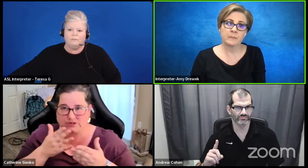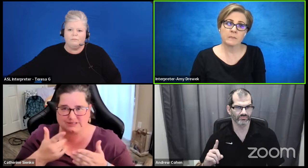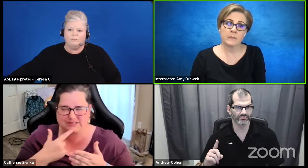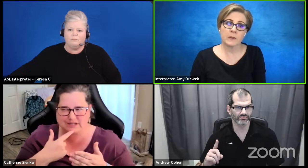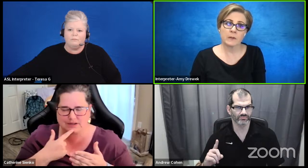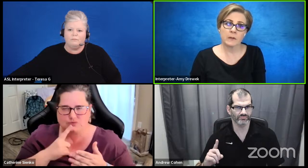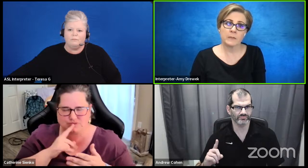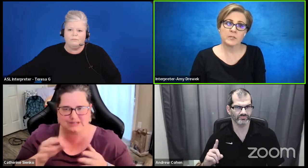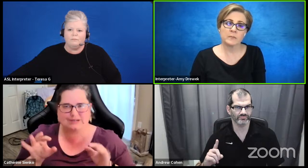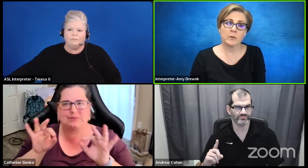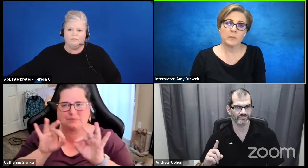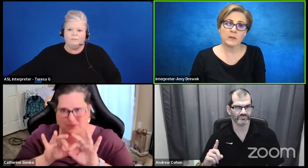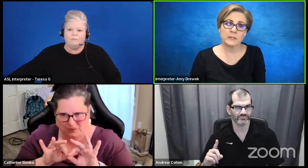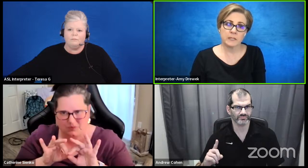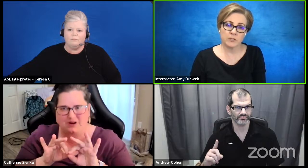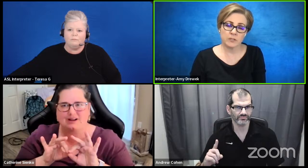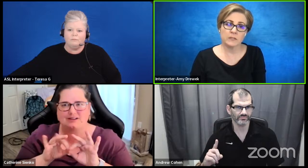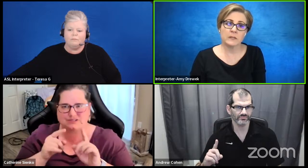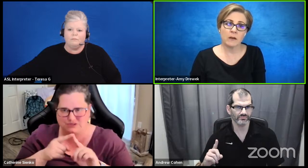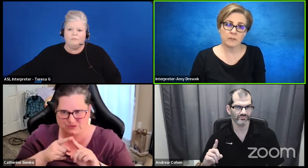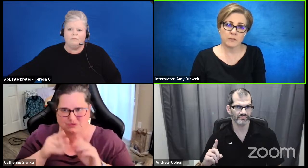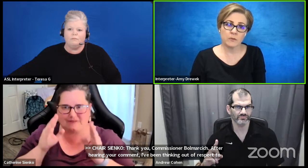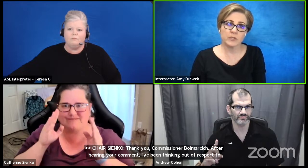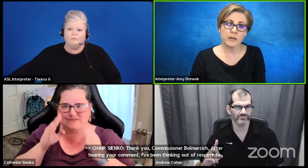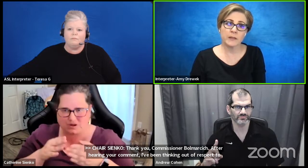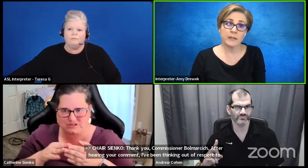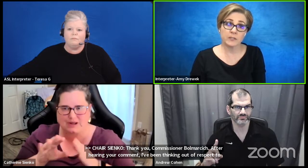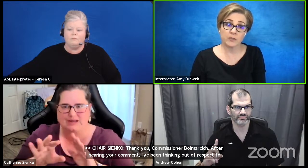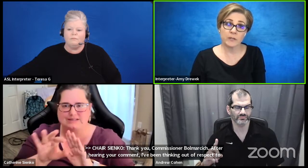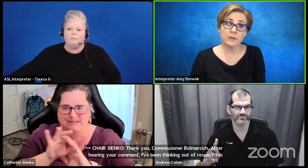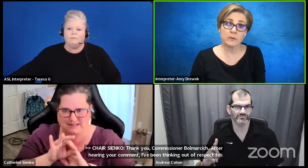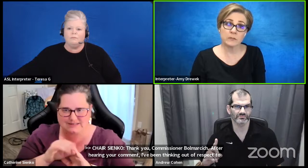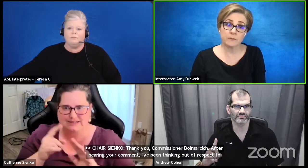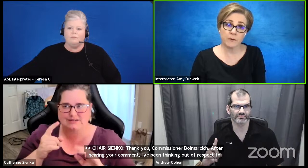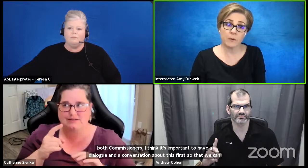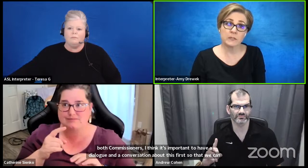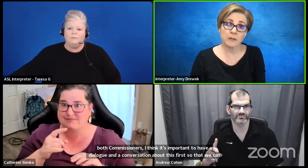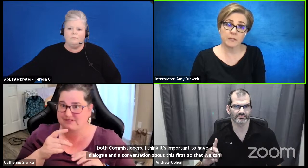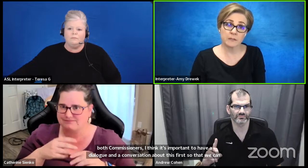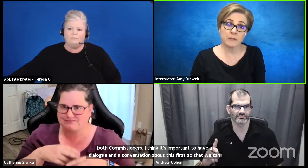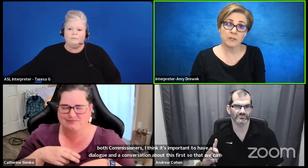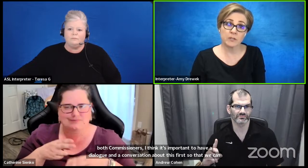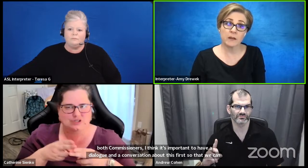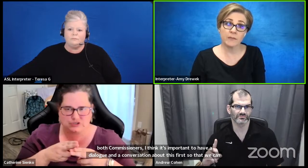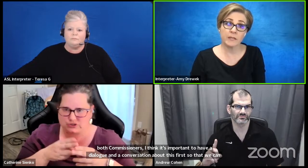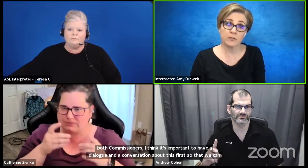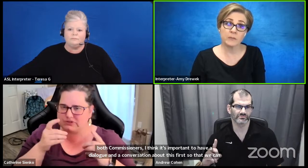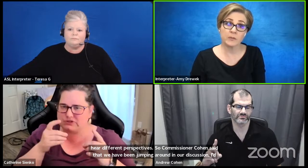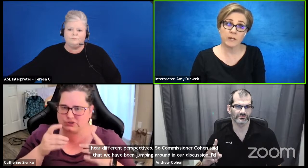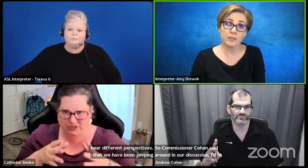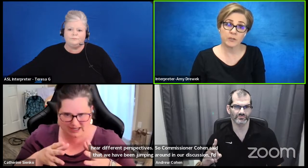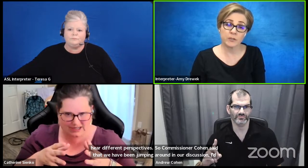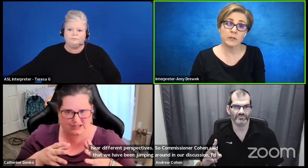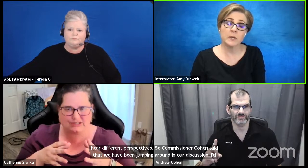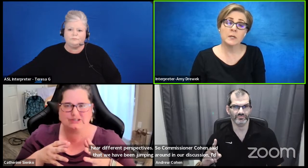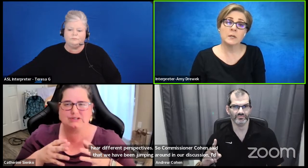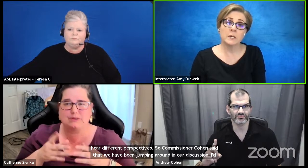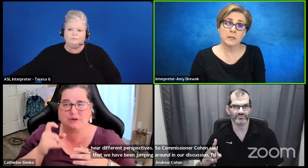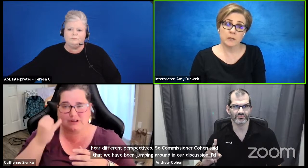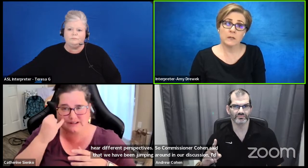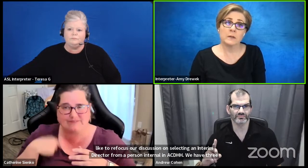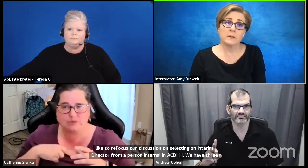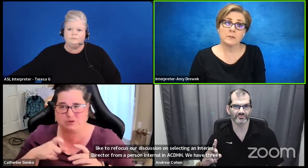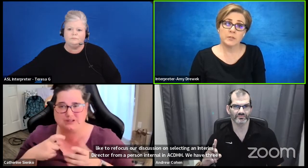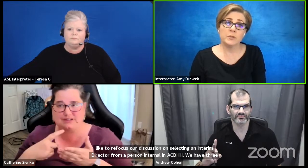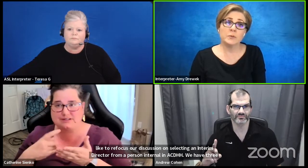mind. Commissioner Bolmarsich also shared that it's critical to focus on the selection of the interim